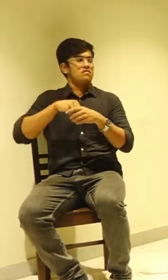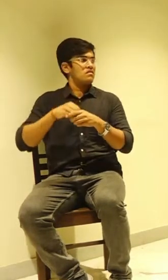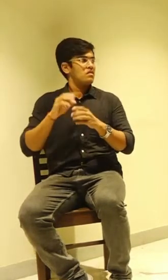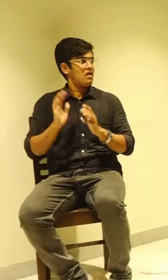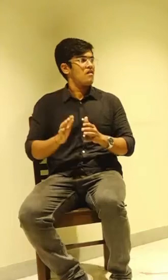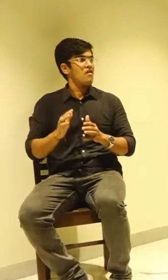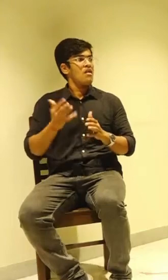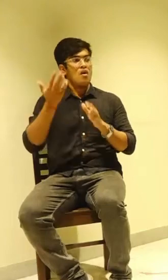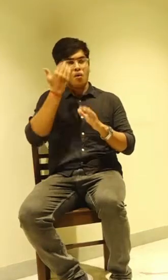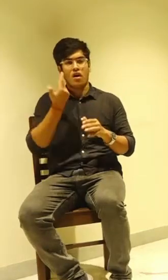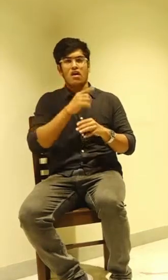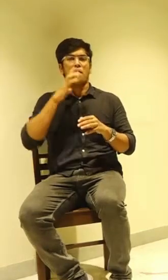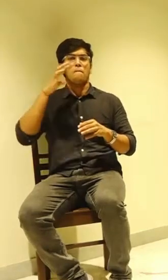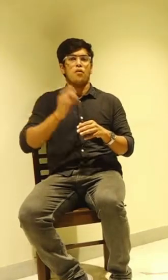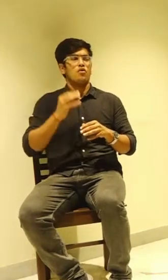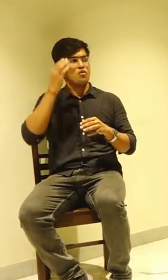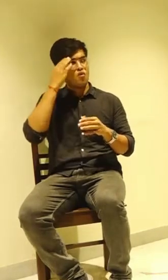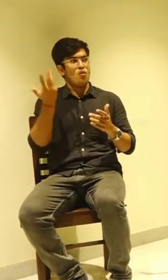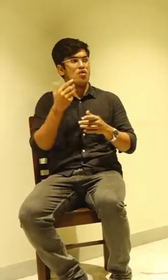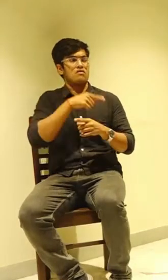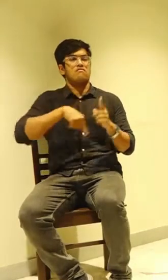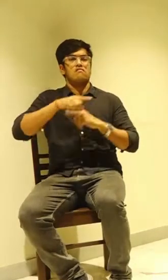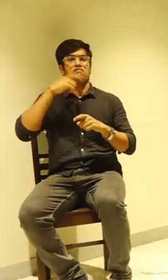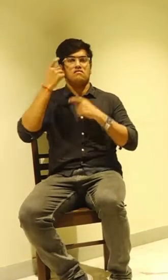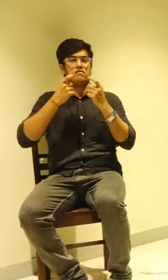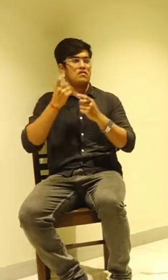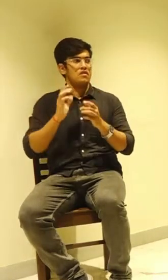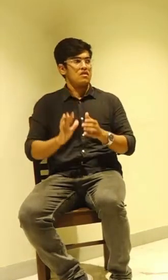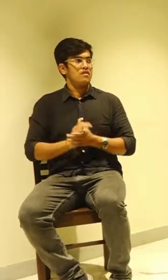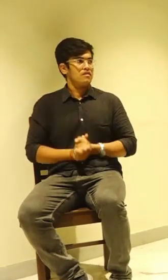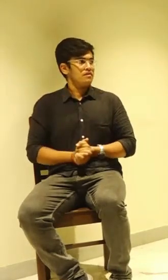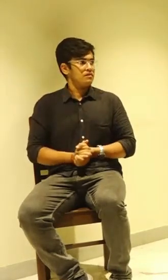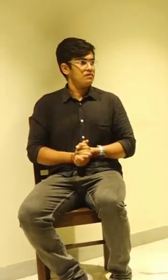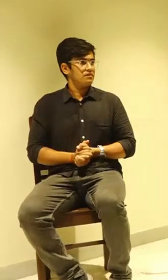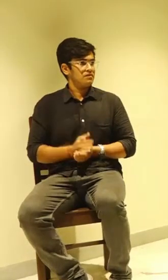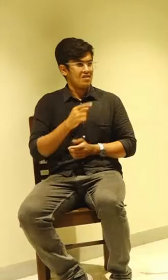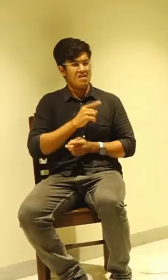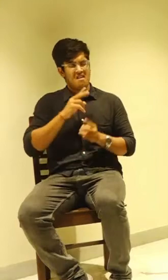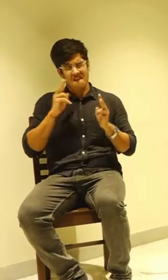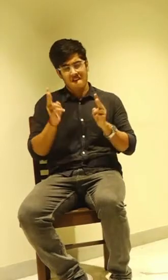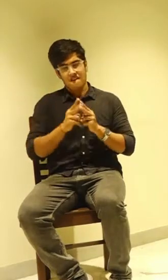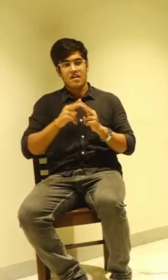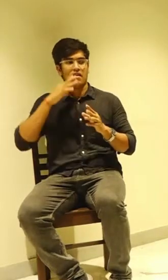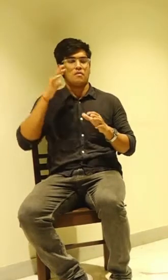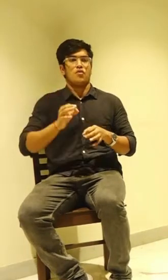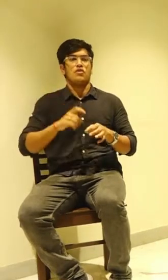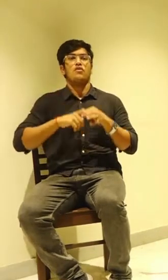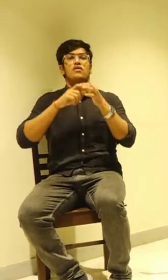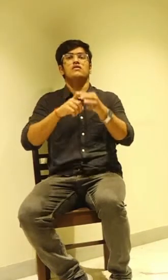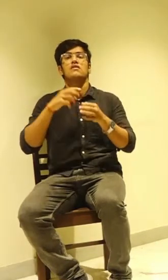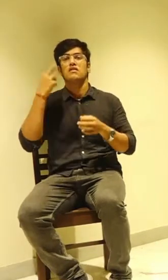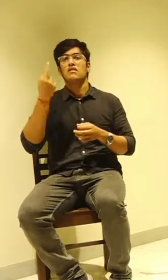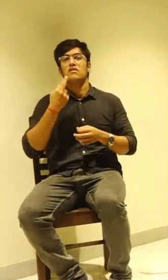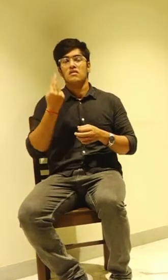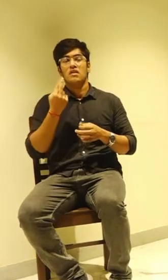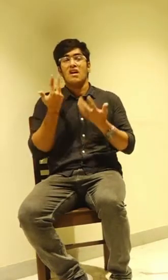is it important to want to know what they were? Yeah, so that's a very important question, because anyone